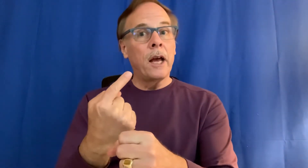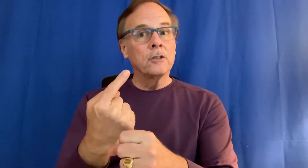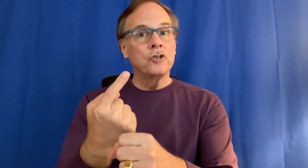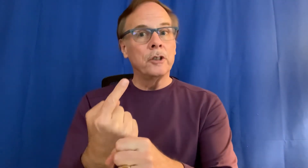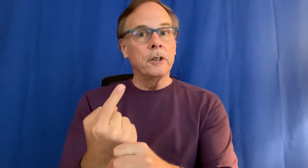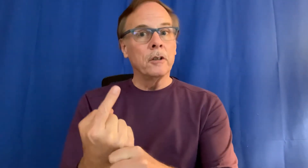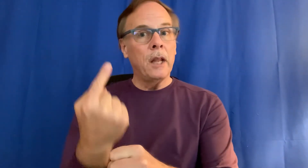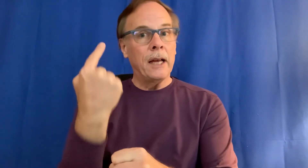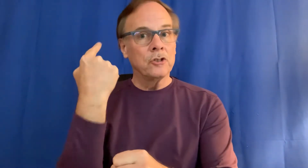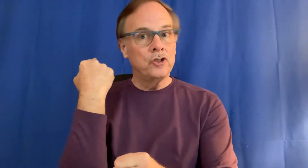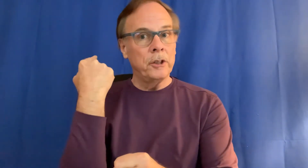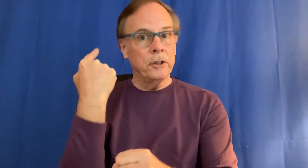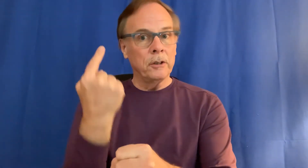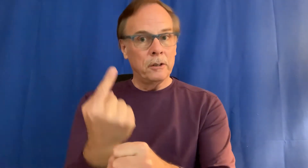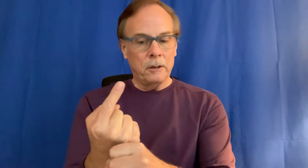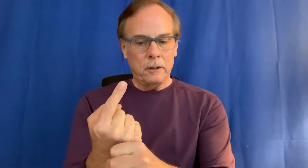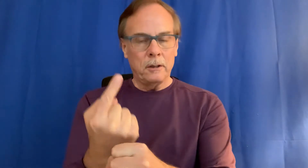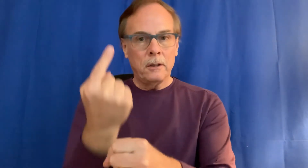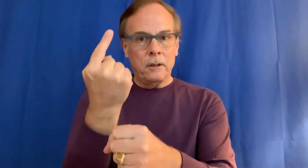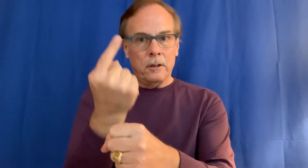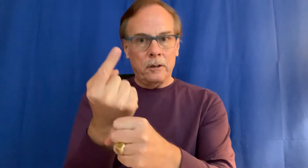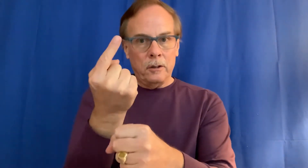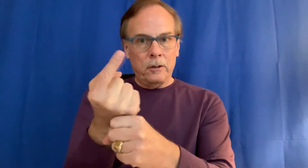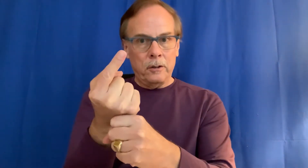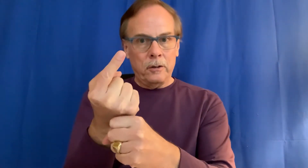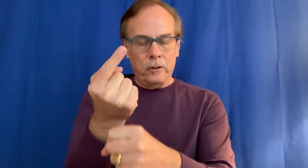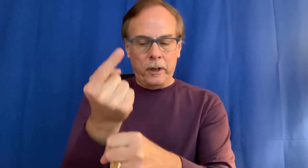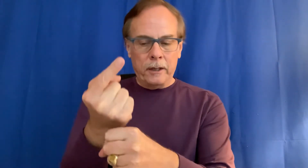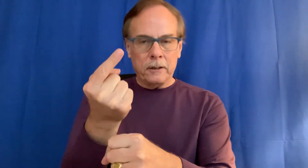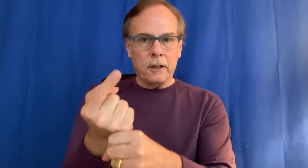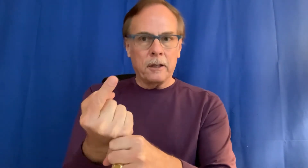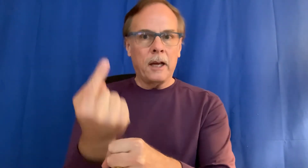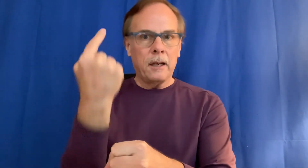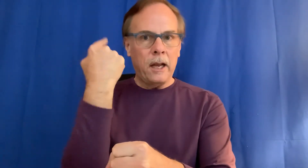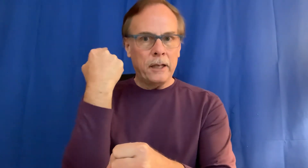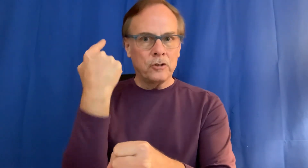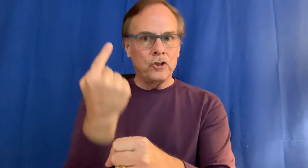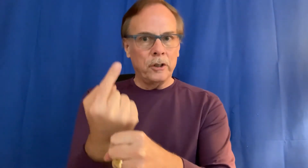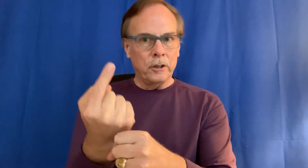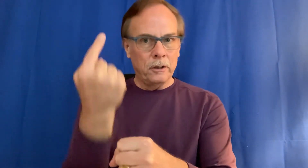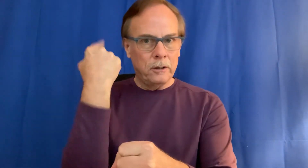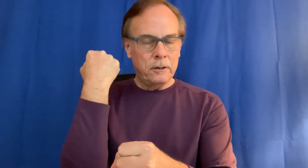last year. Last year. Your hands like that. Last year.